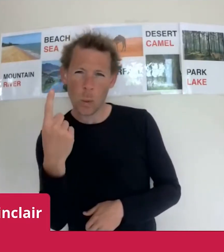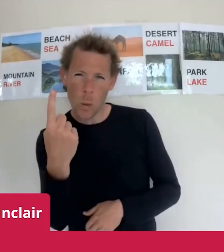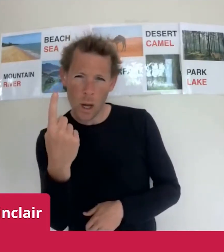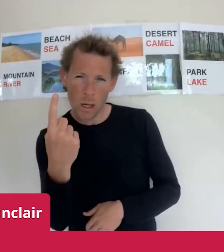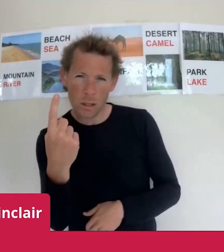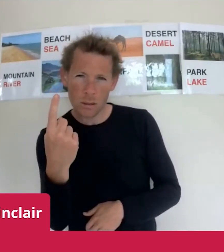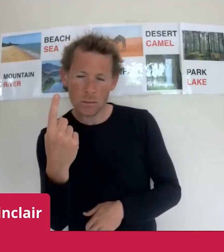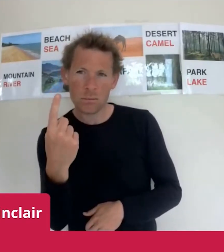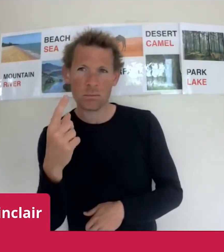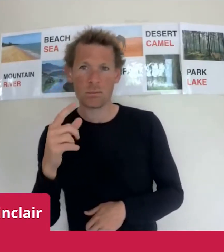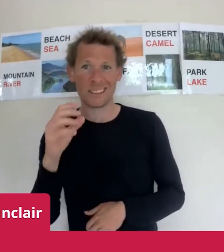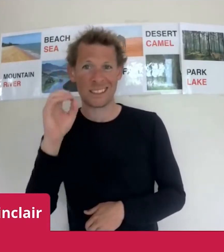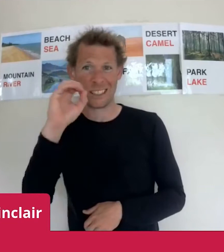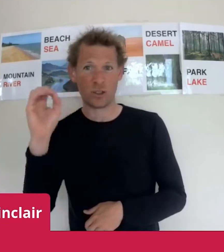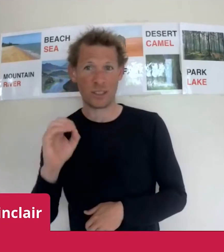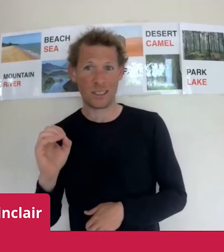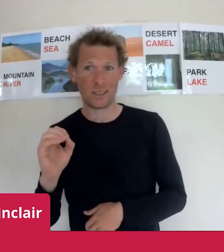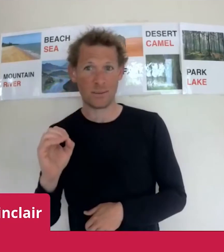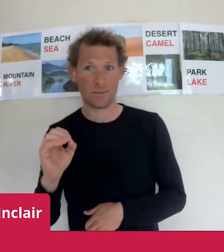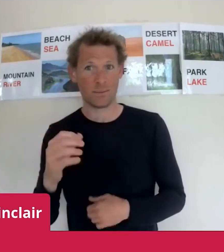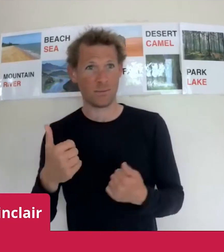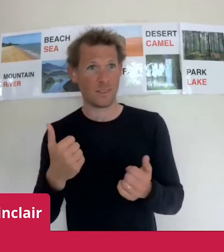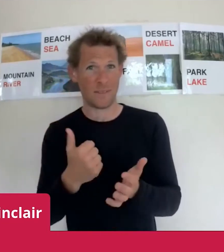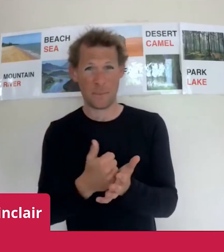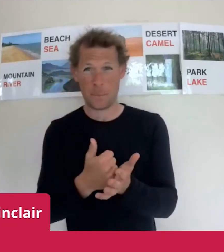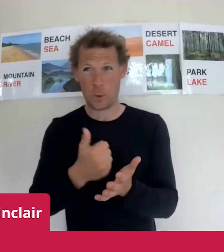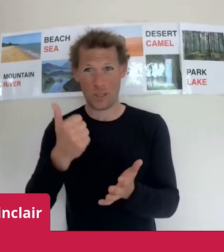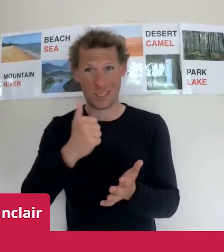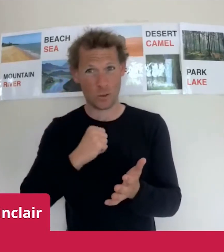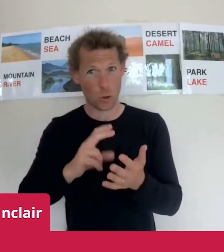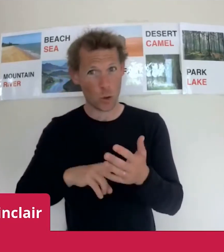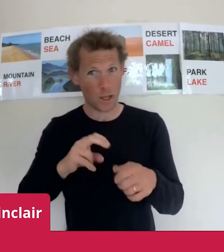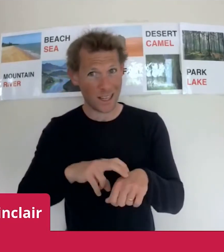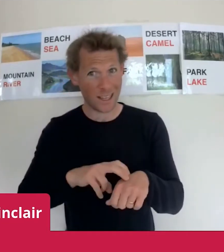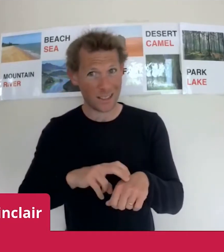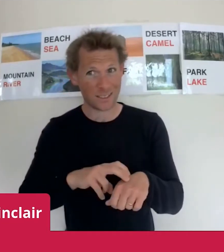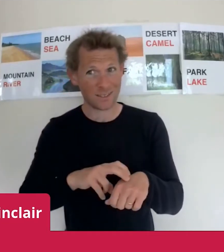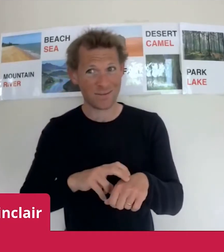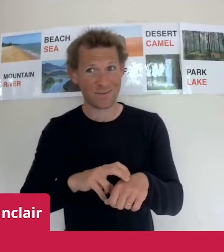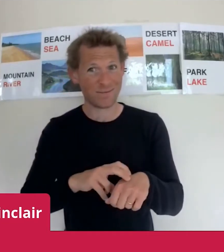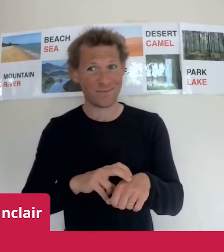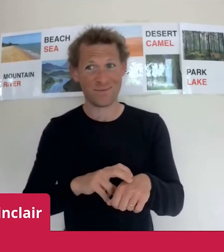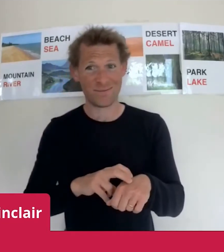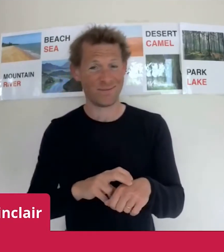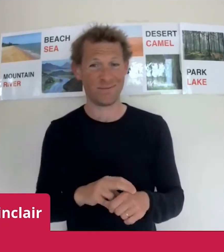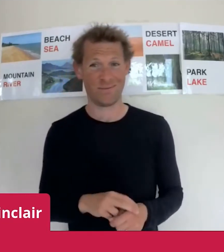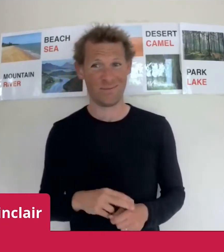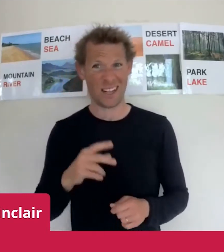18 up to 21 degrees, actually, which has been brilliant for Northern Ireland.